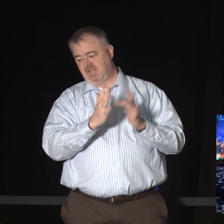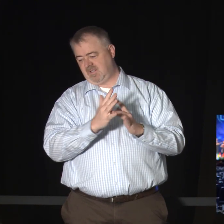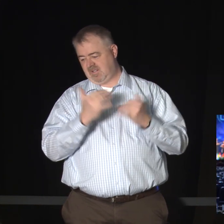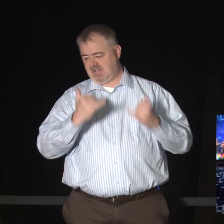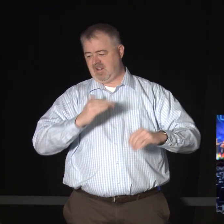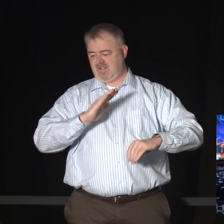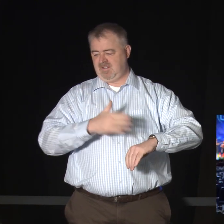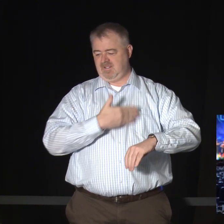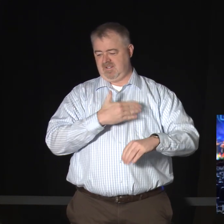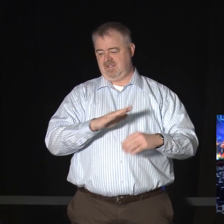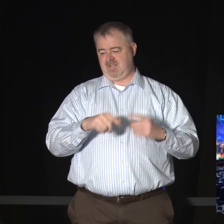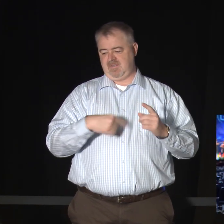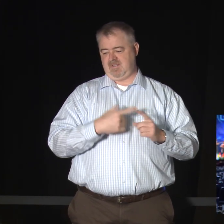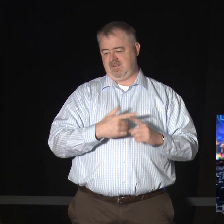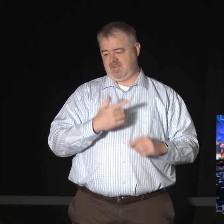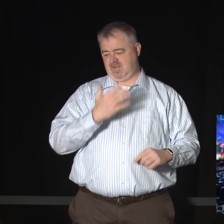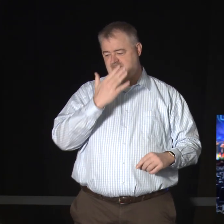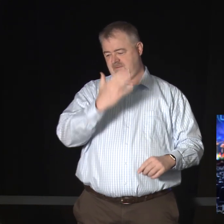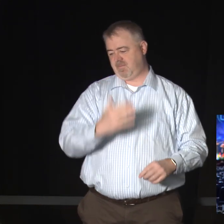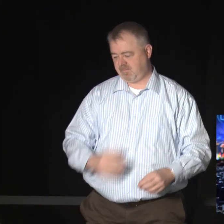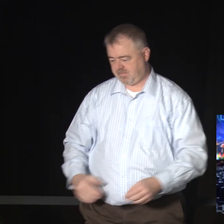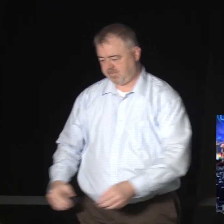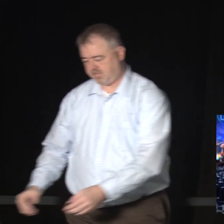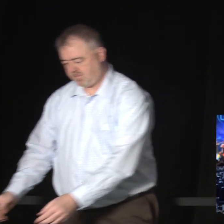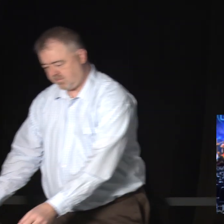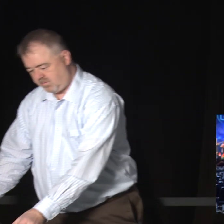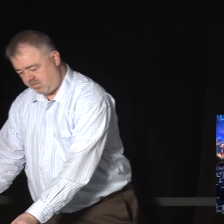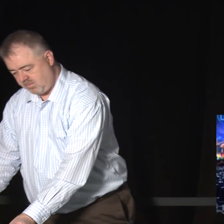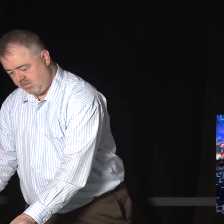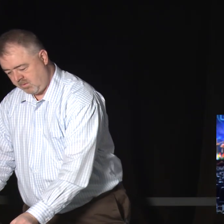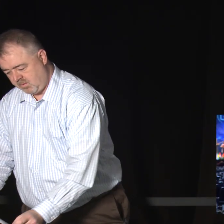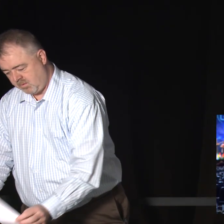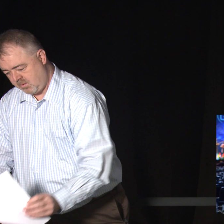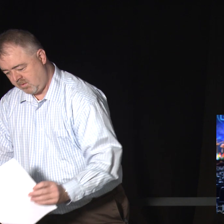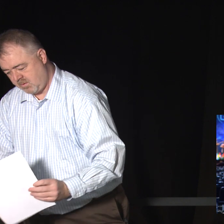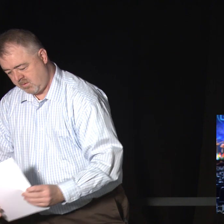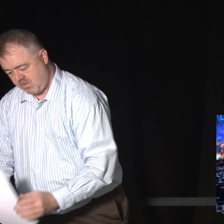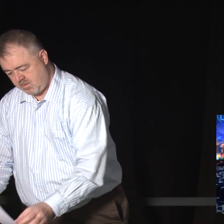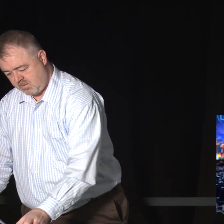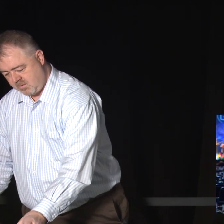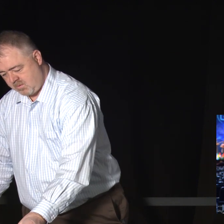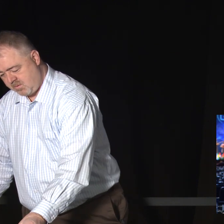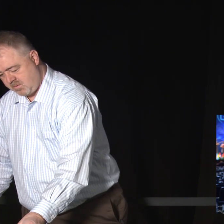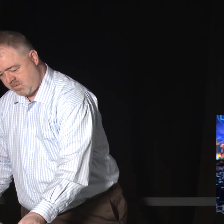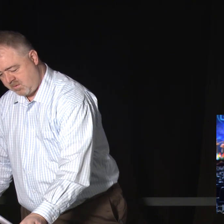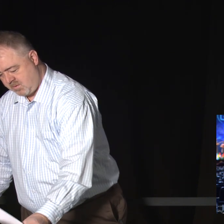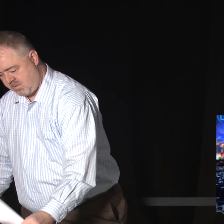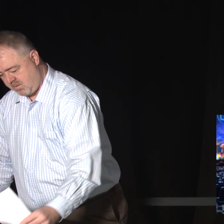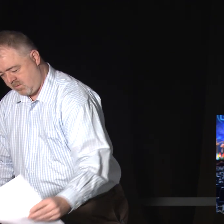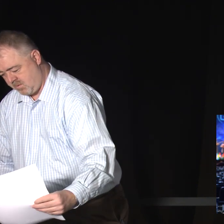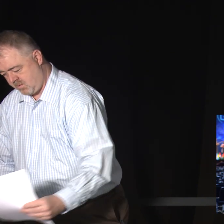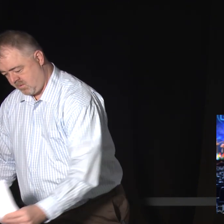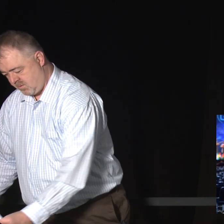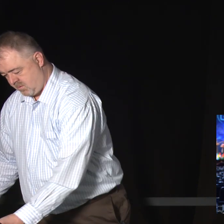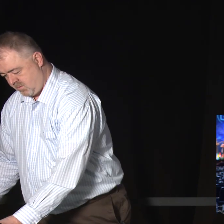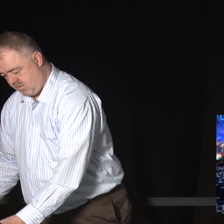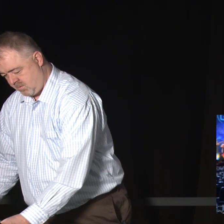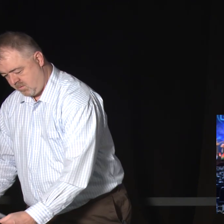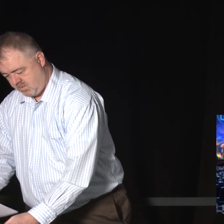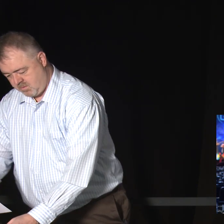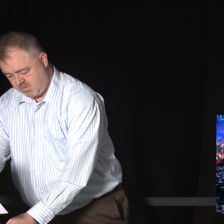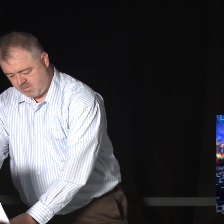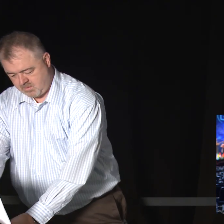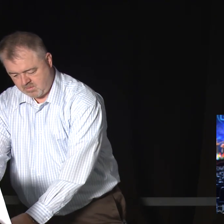Hello and welcome to GYC. Happy New Year. It's 2019. Thank you for joining us here at GYC as we're bringing you